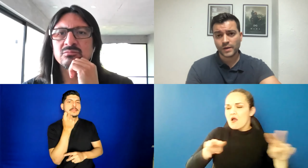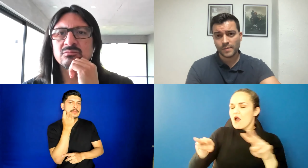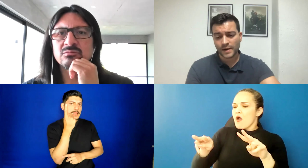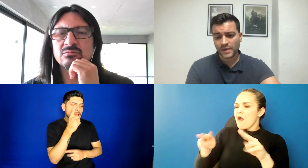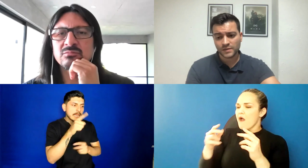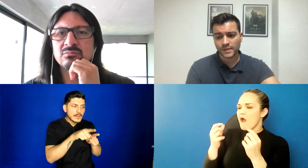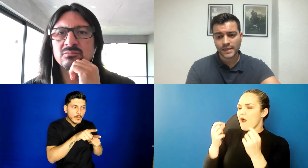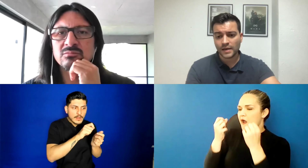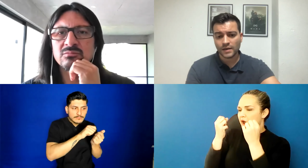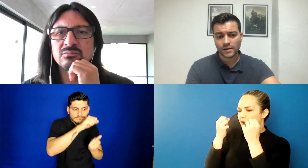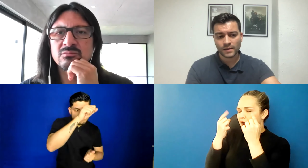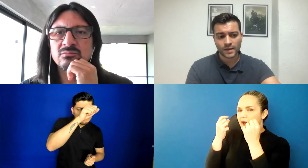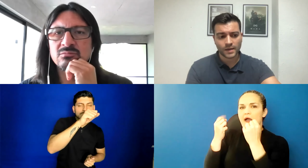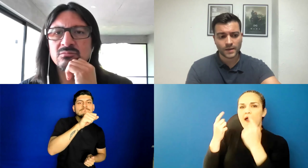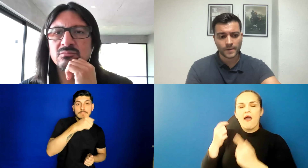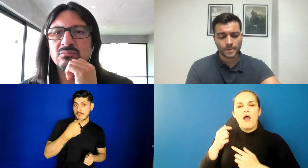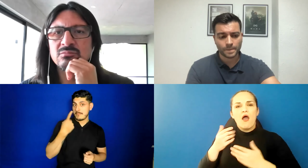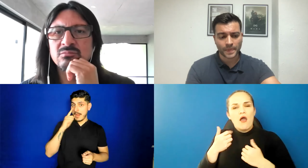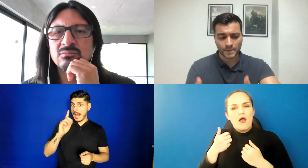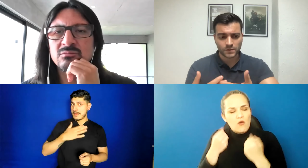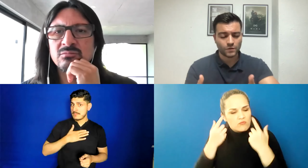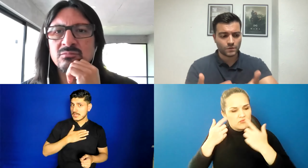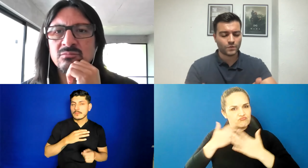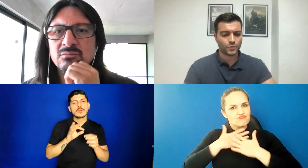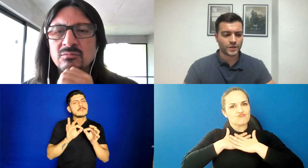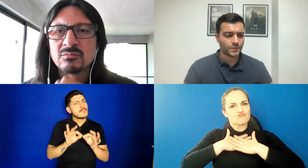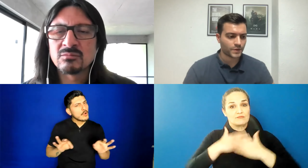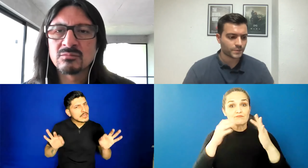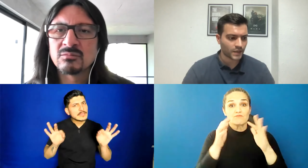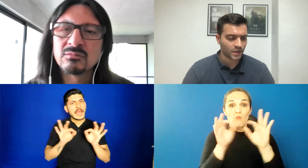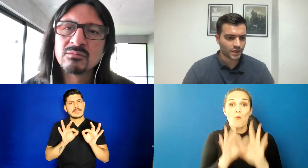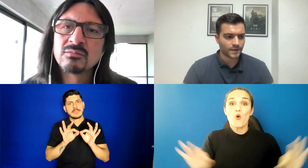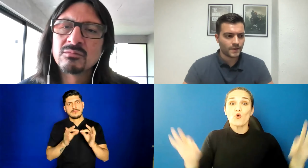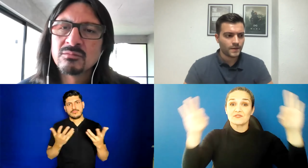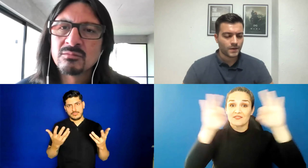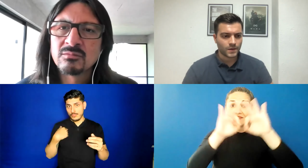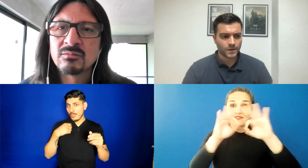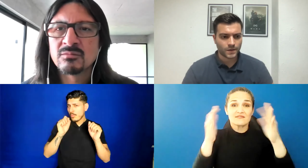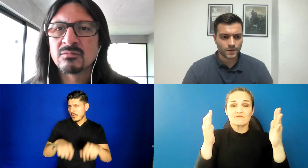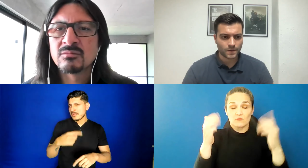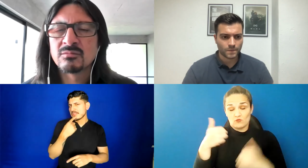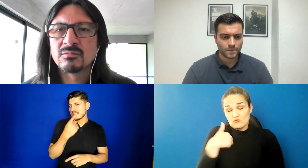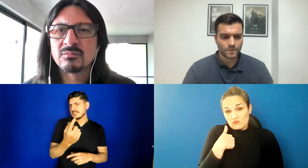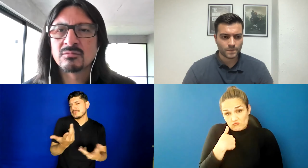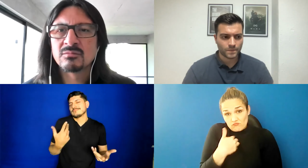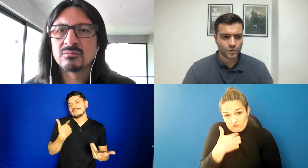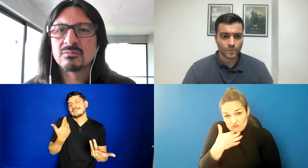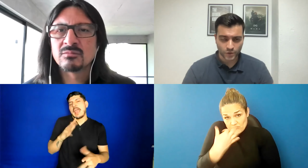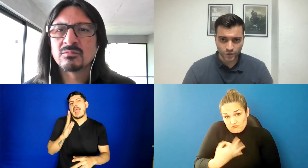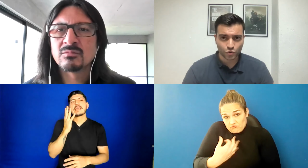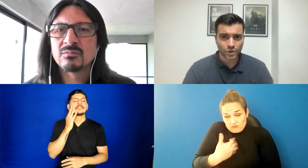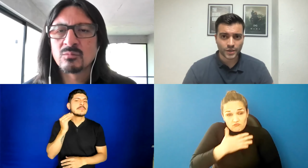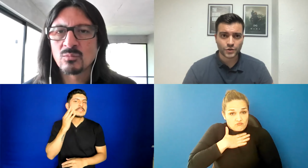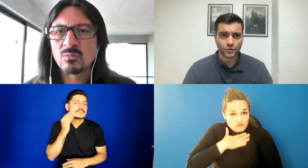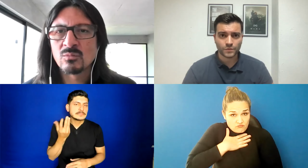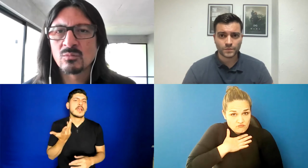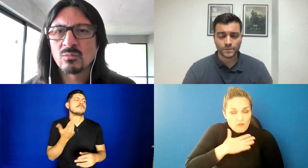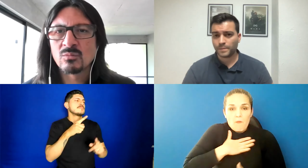a story that is warm And it's also vital, and I can say